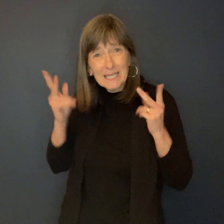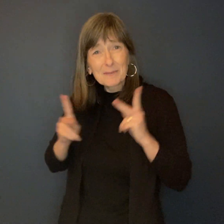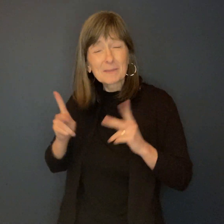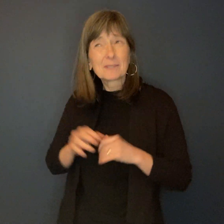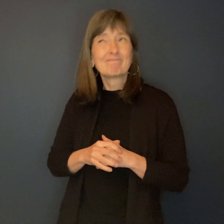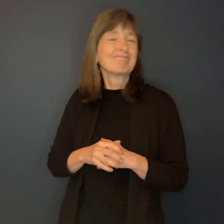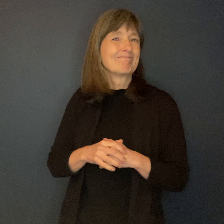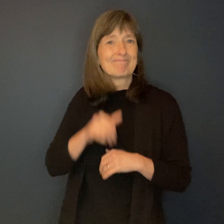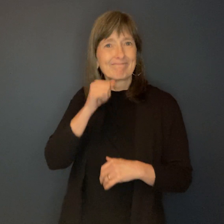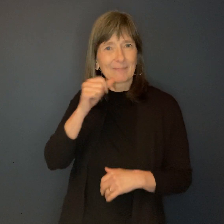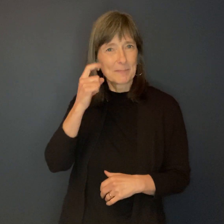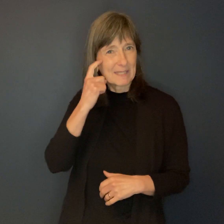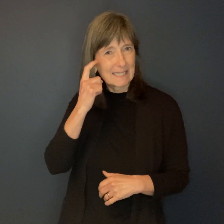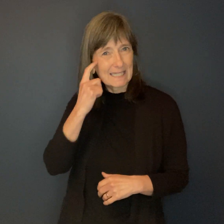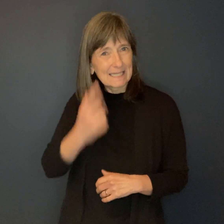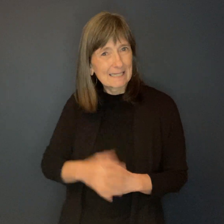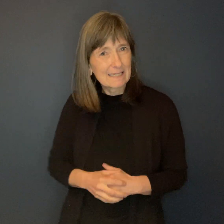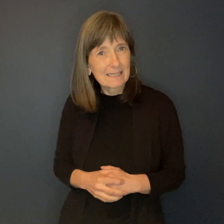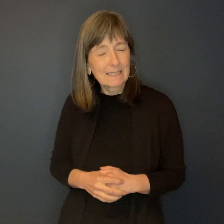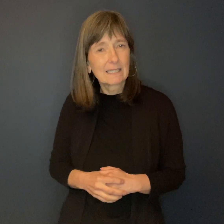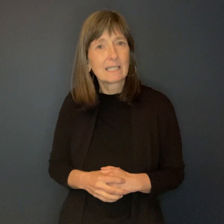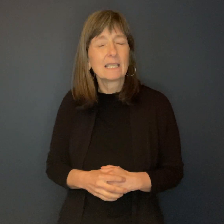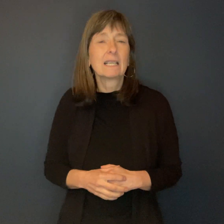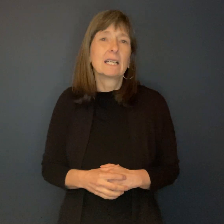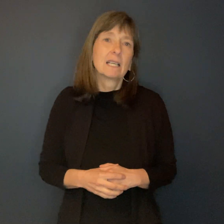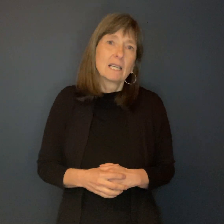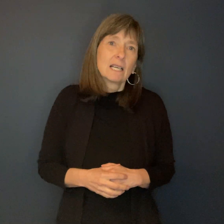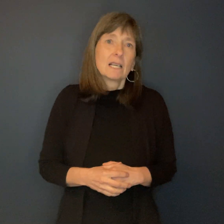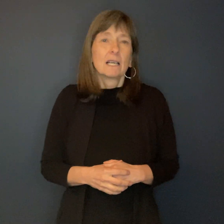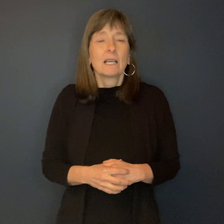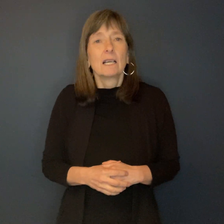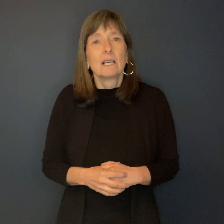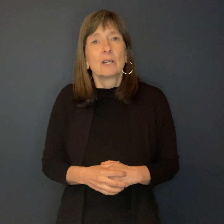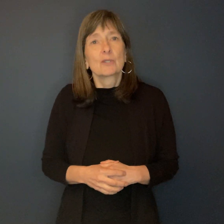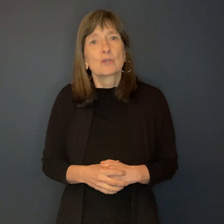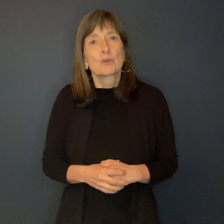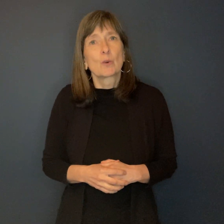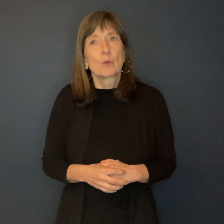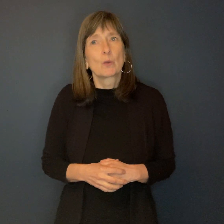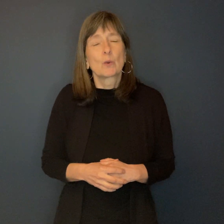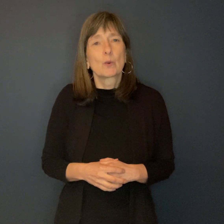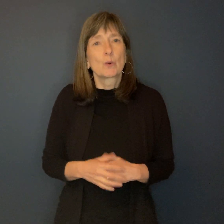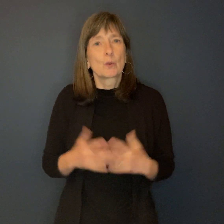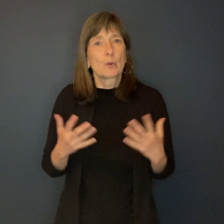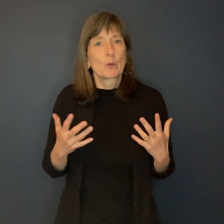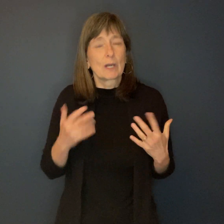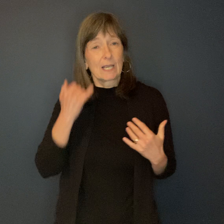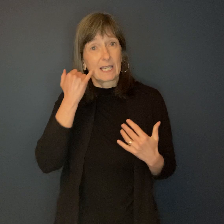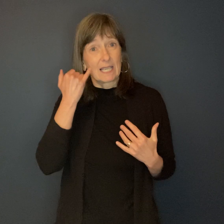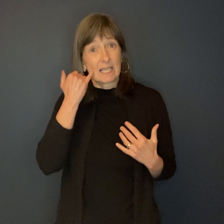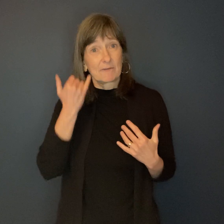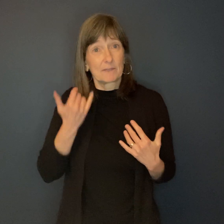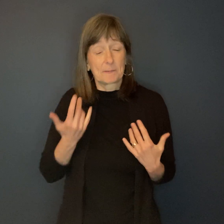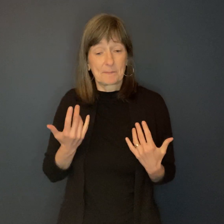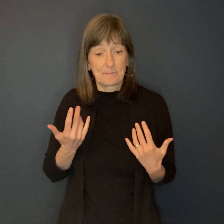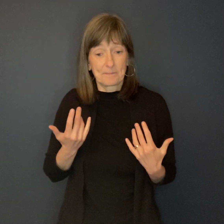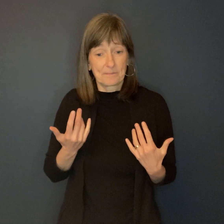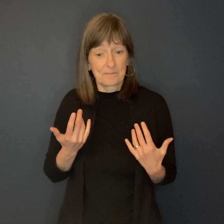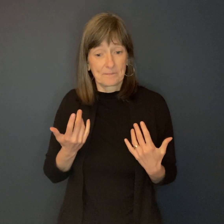realistic. So I think within a context of drawing out a document that perhaps we both